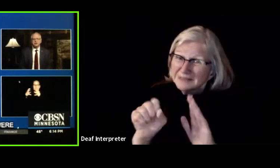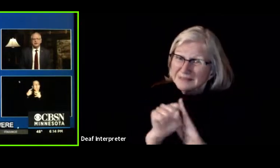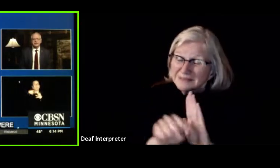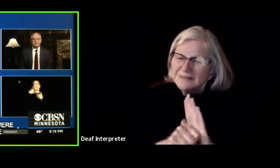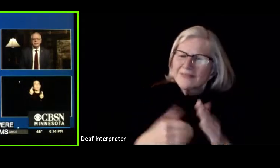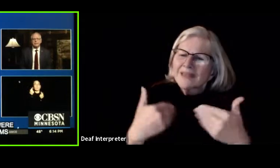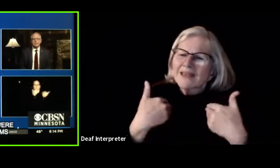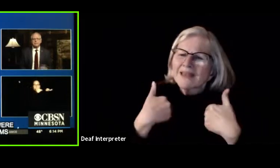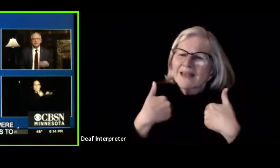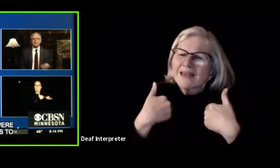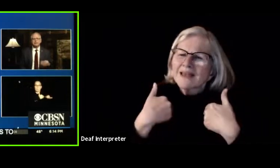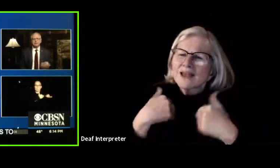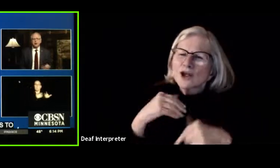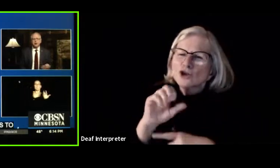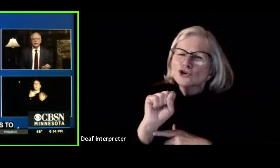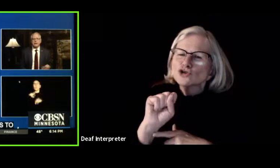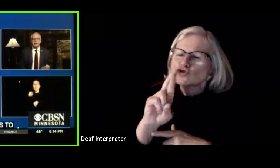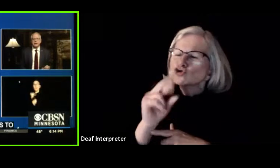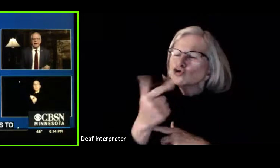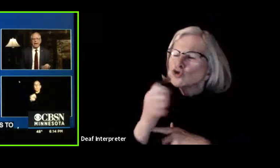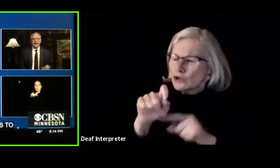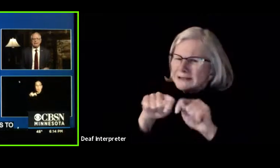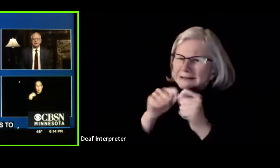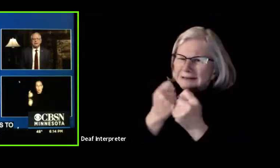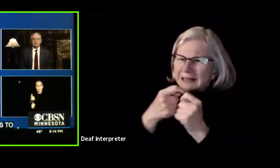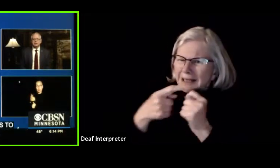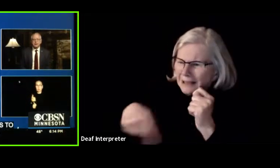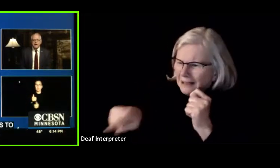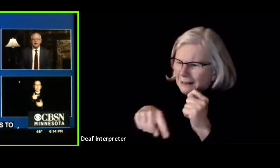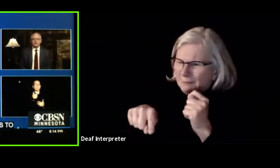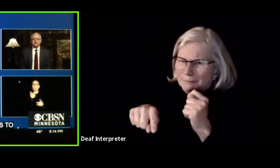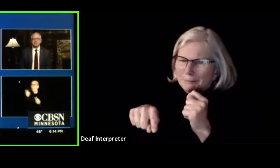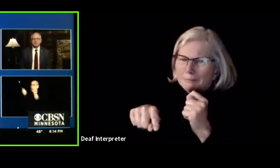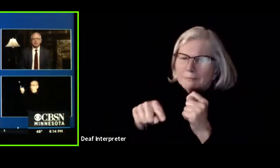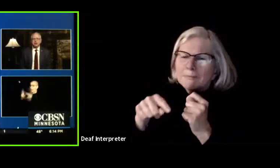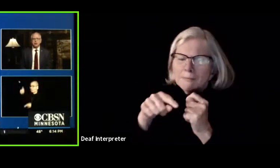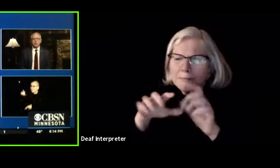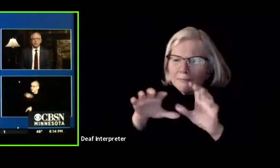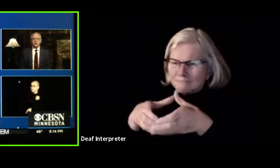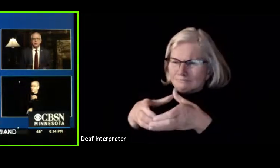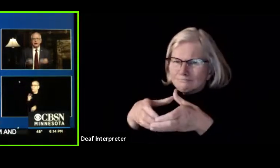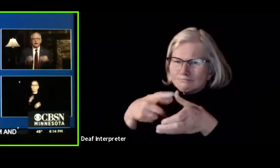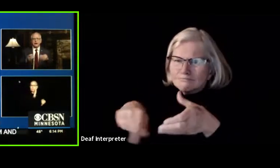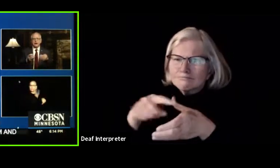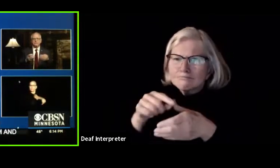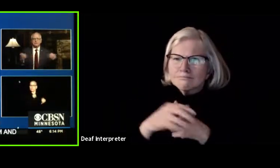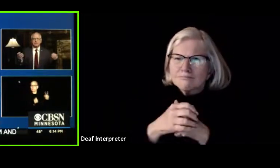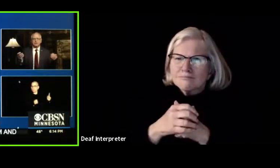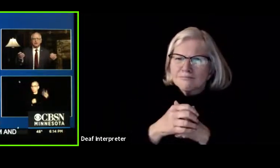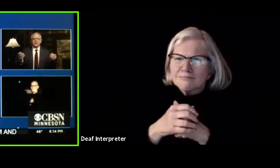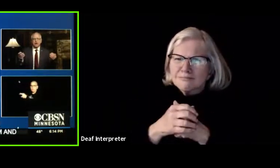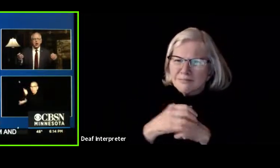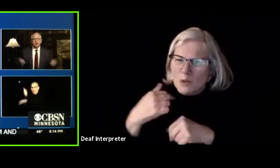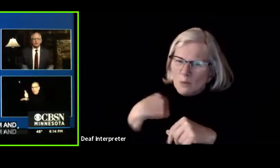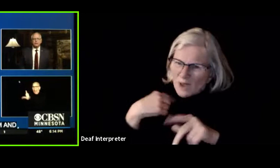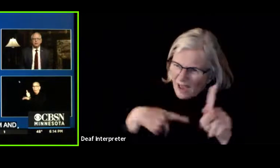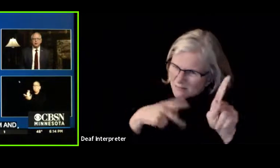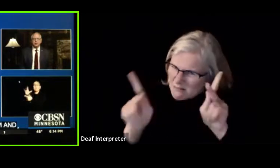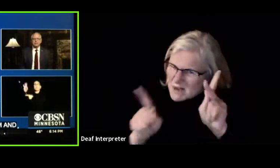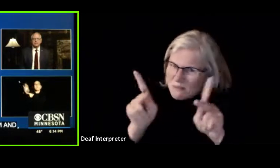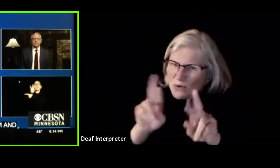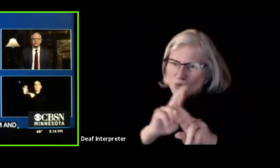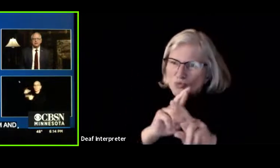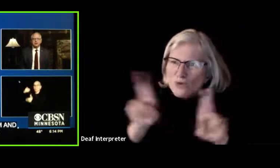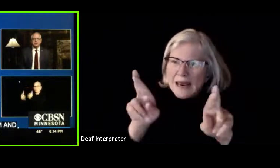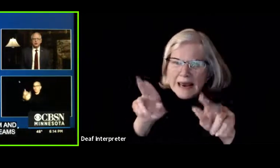and are training them to be able to go in as triage teams when a facility calls in one